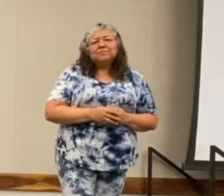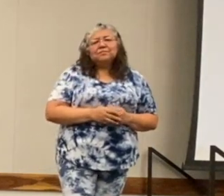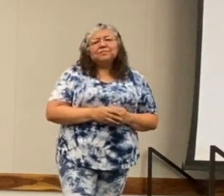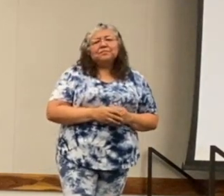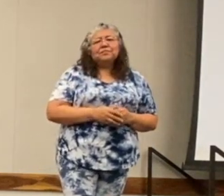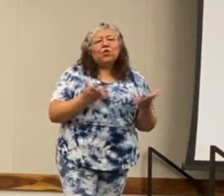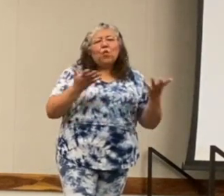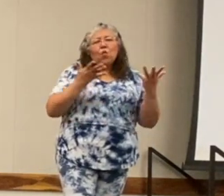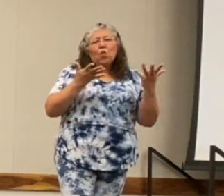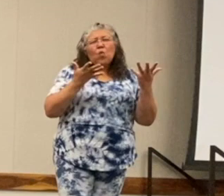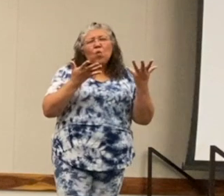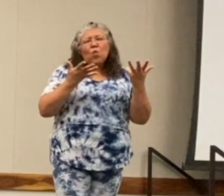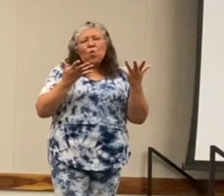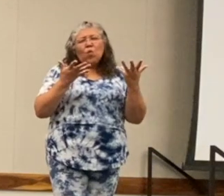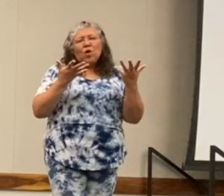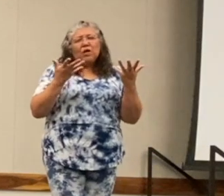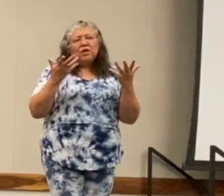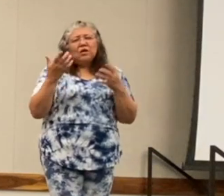What's holding you back?